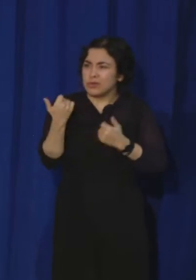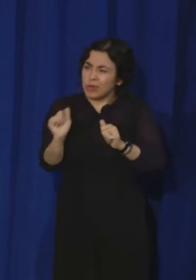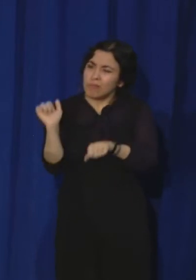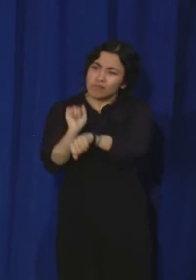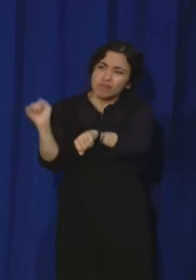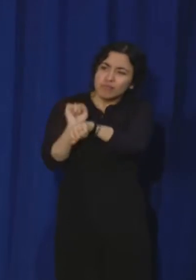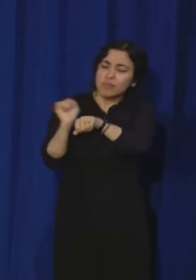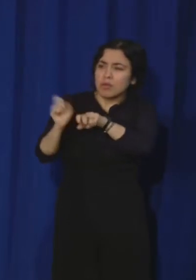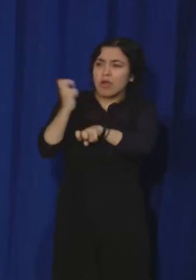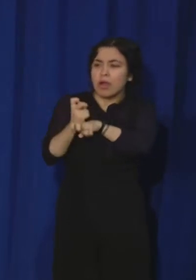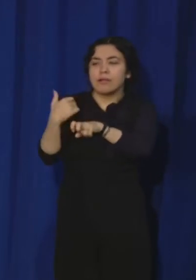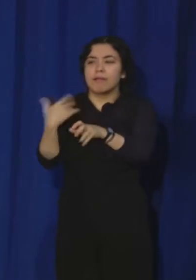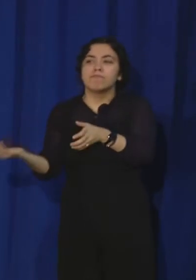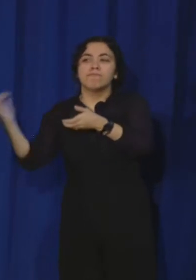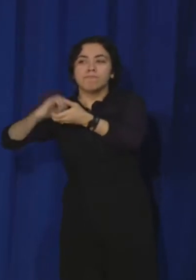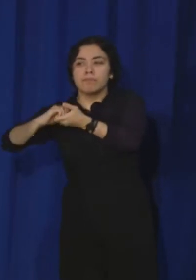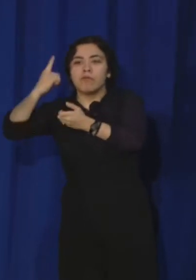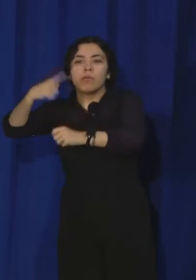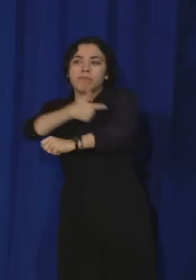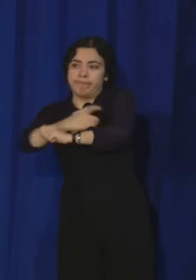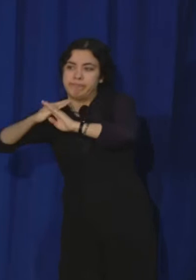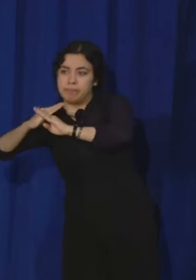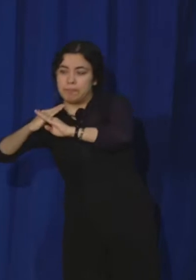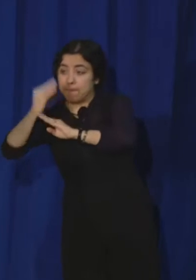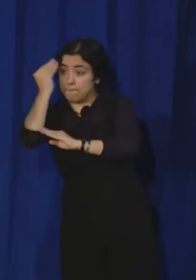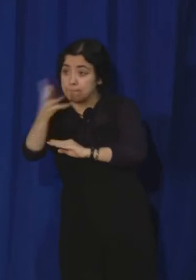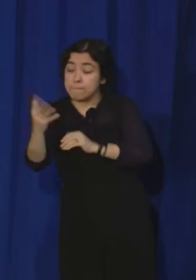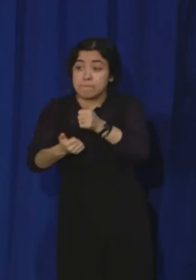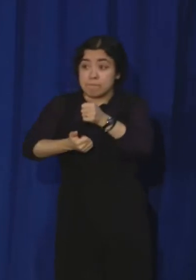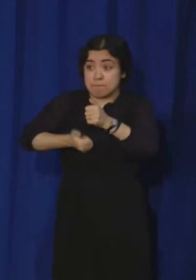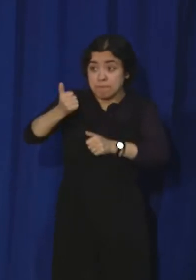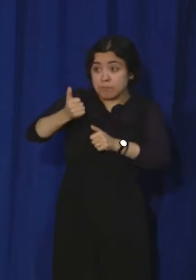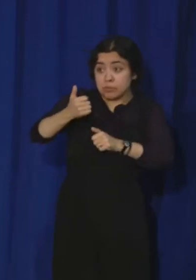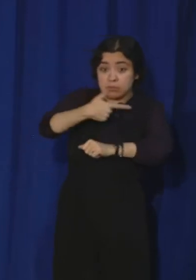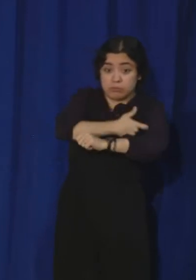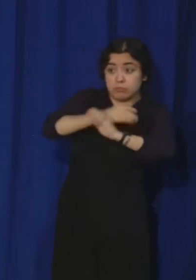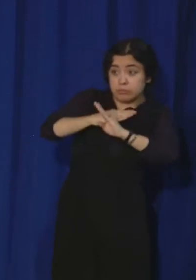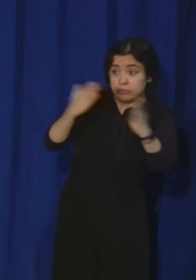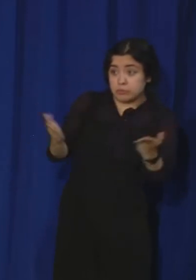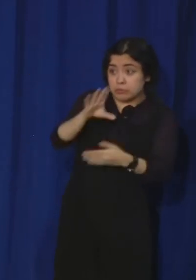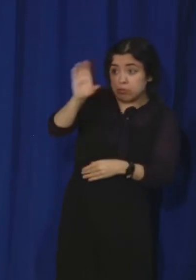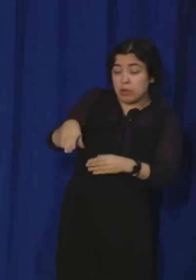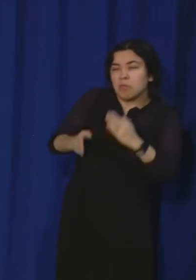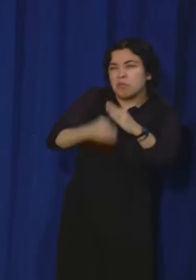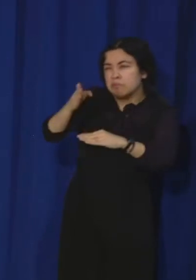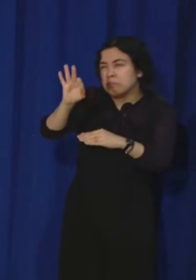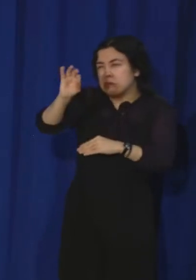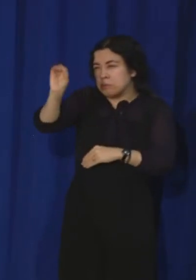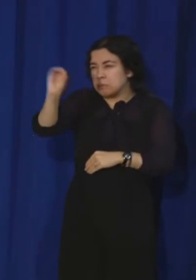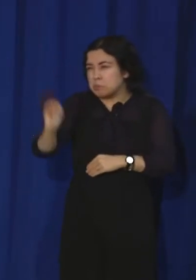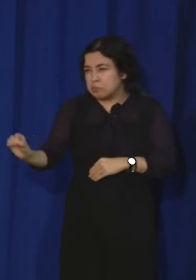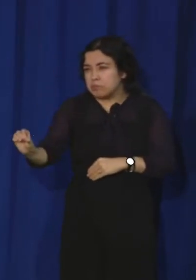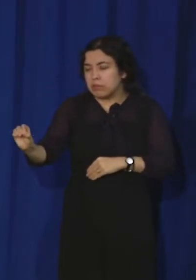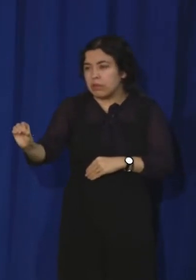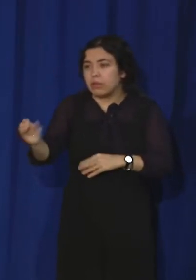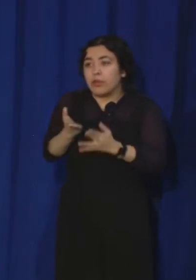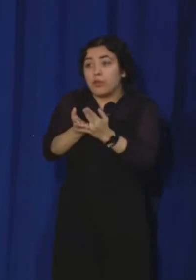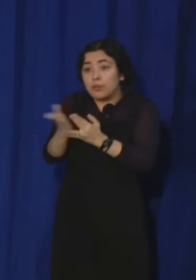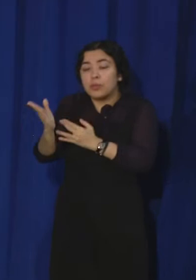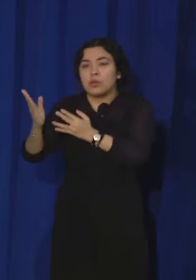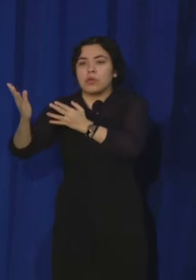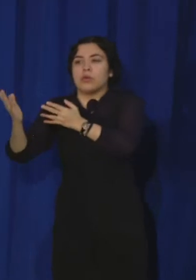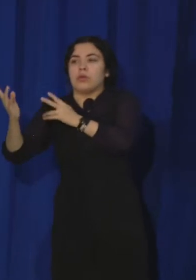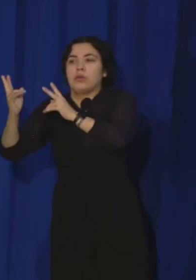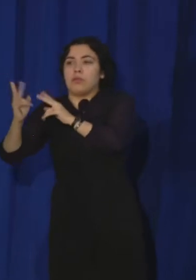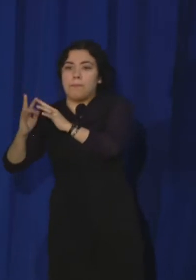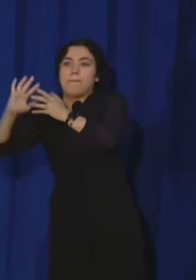partners. Most vaccine in Chicago, more than 90% of it, will be given through our vaccinating partners, not